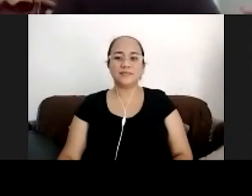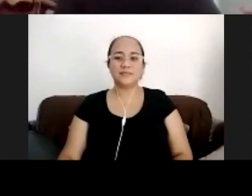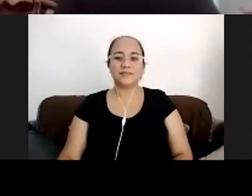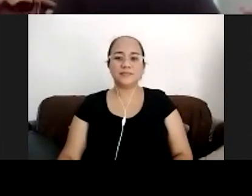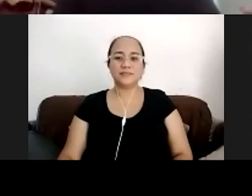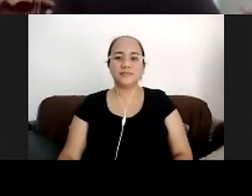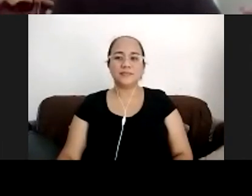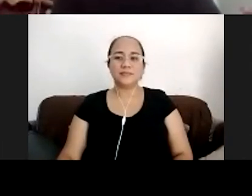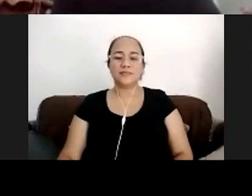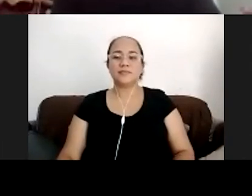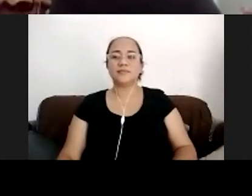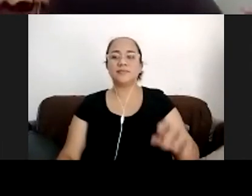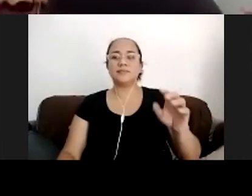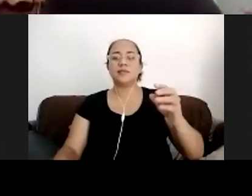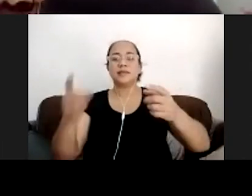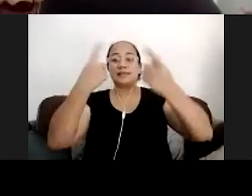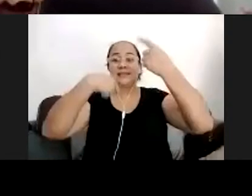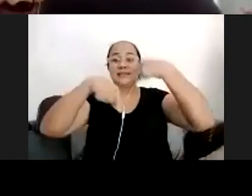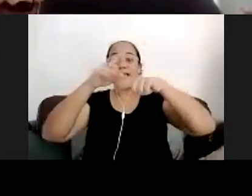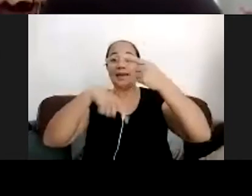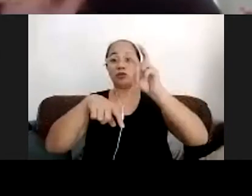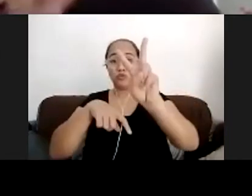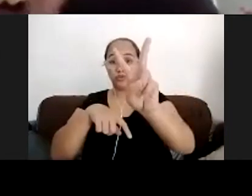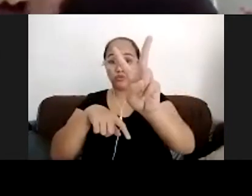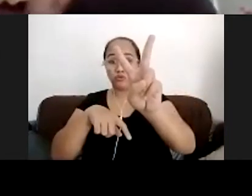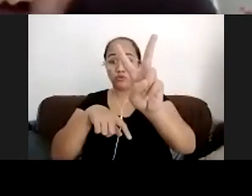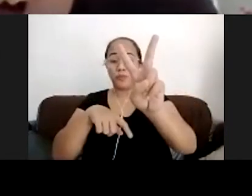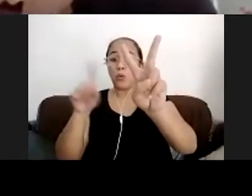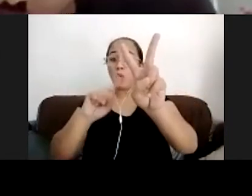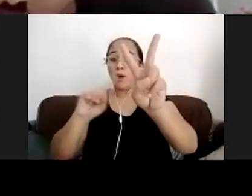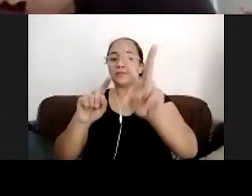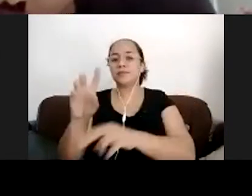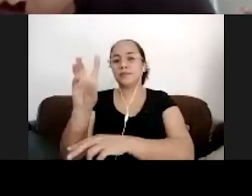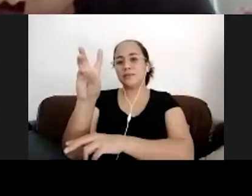Hey, sign number 2 in the sentence, which is 16.